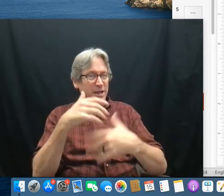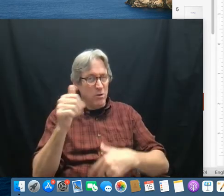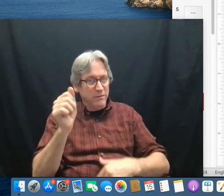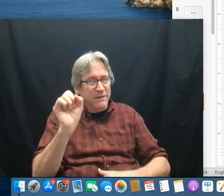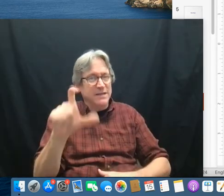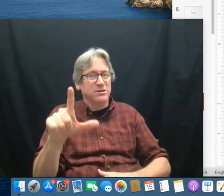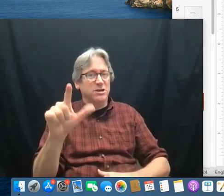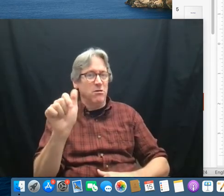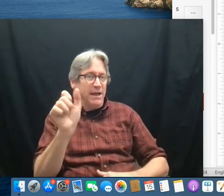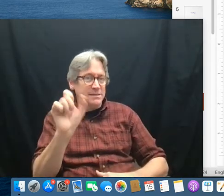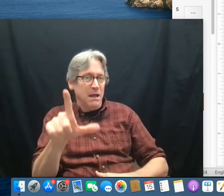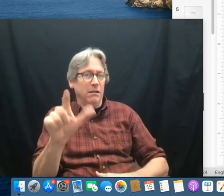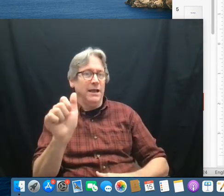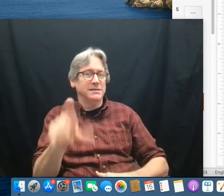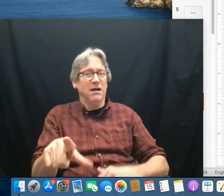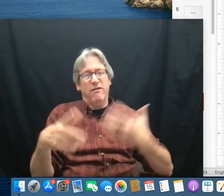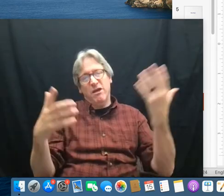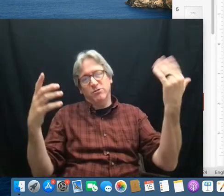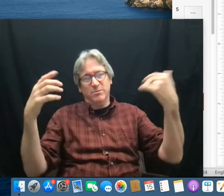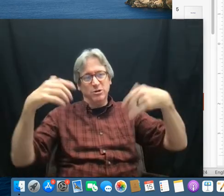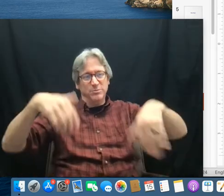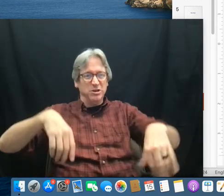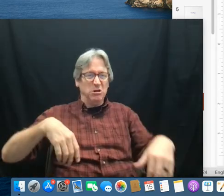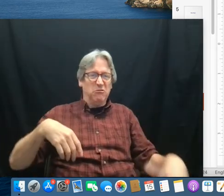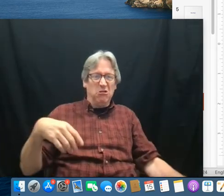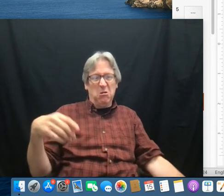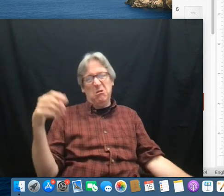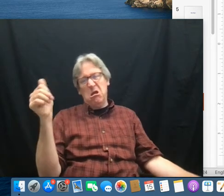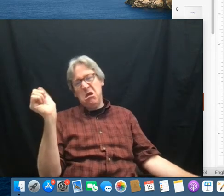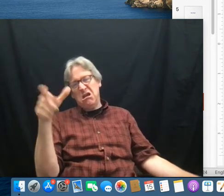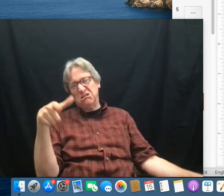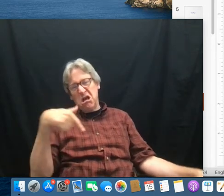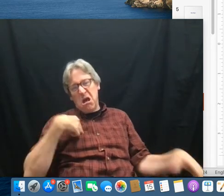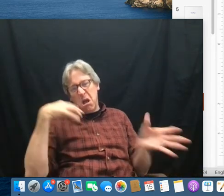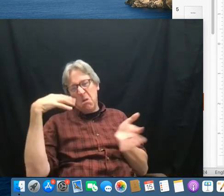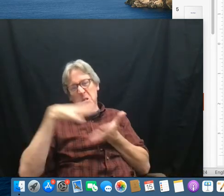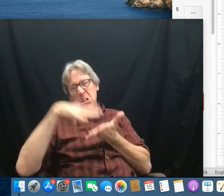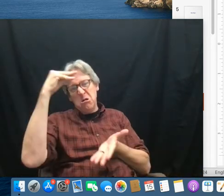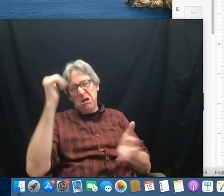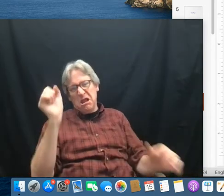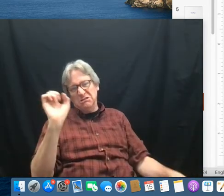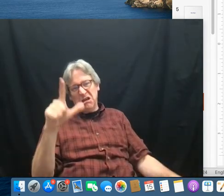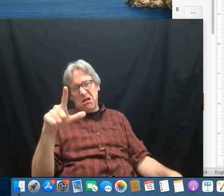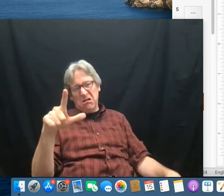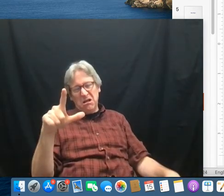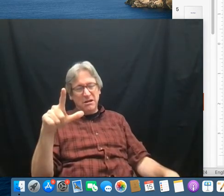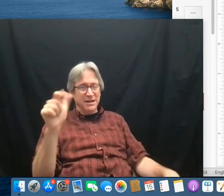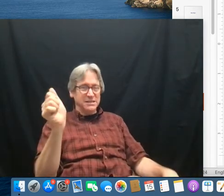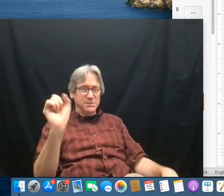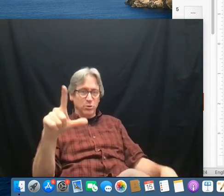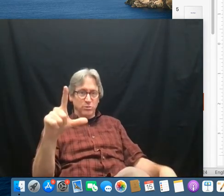L, ASL, ASL, ASL. You can always tell an ASL one student because they're like,